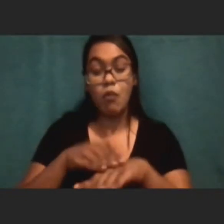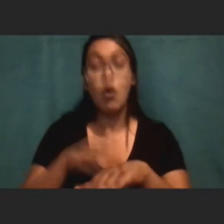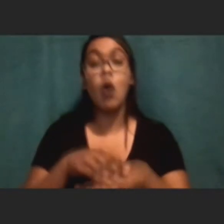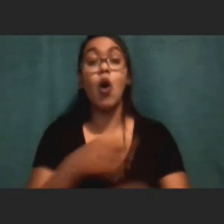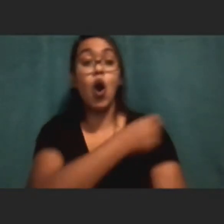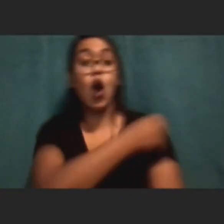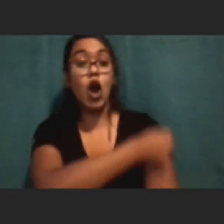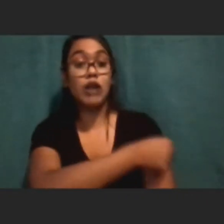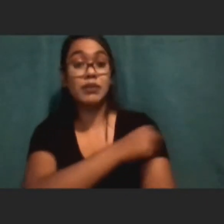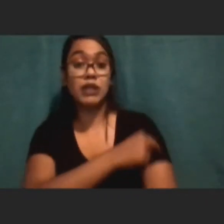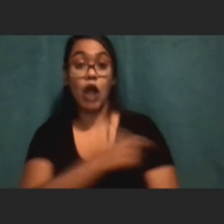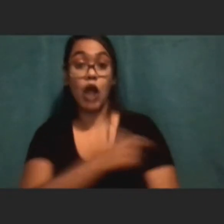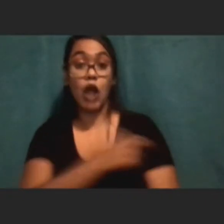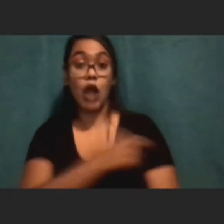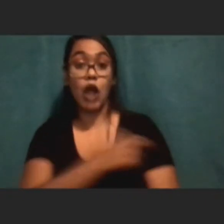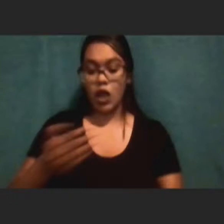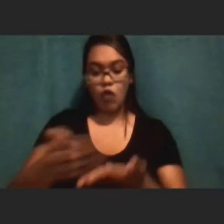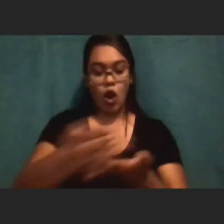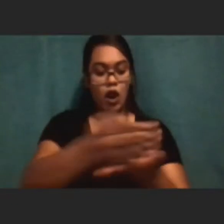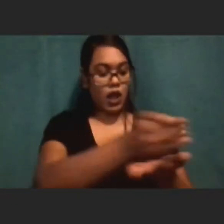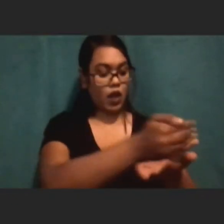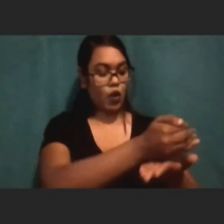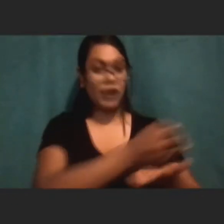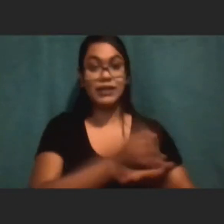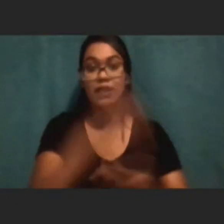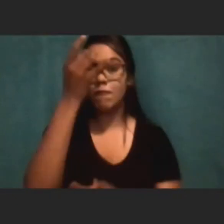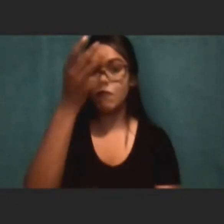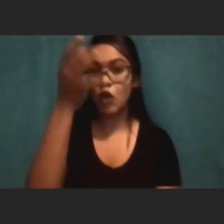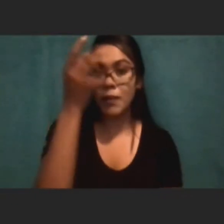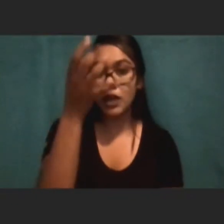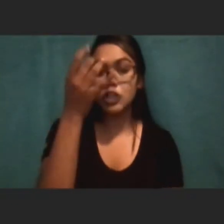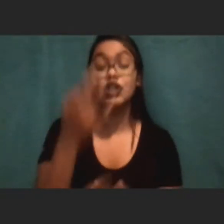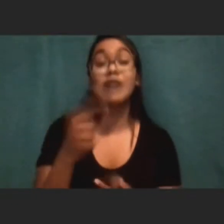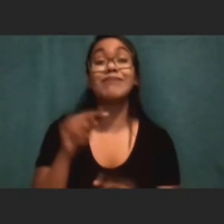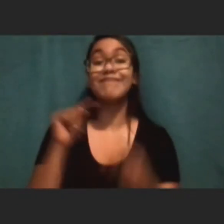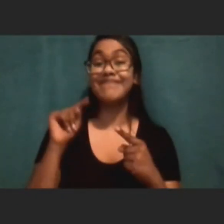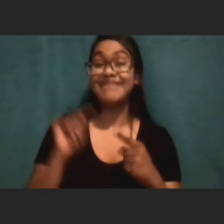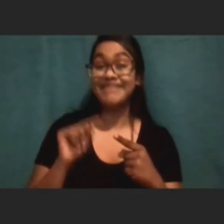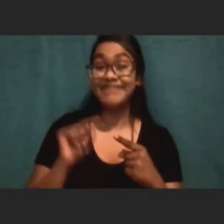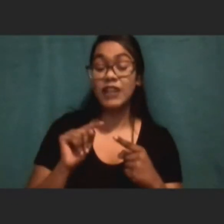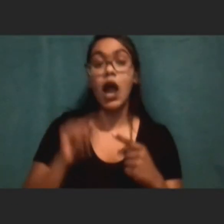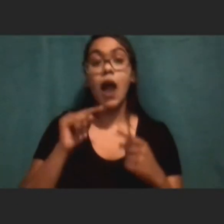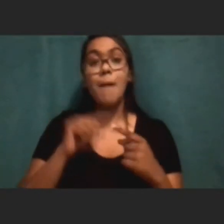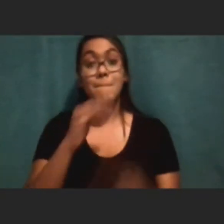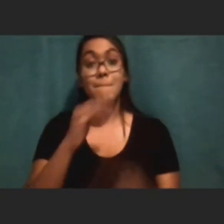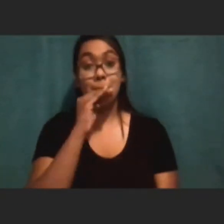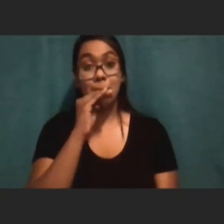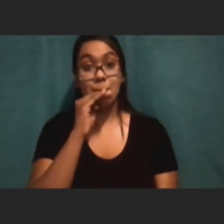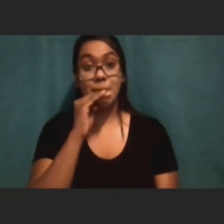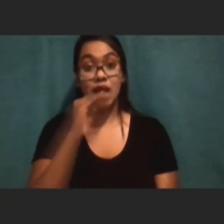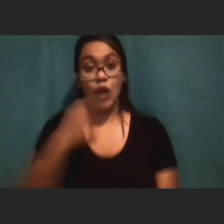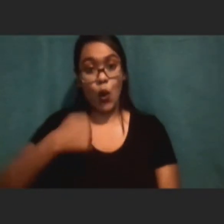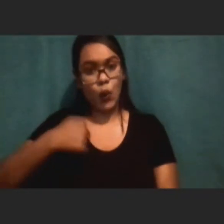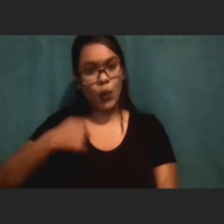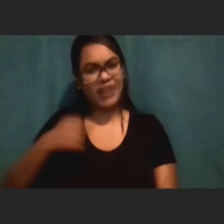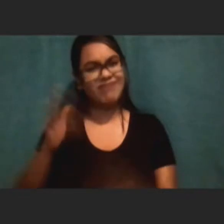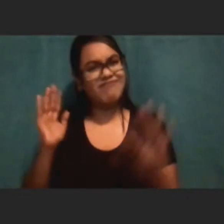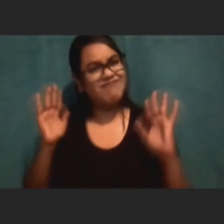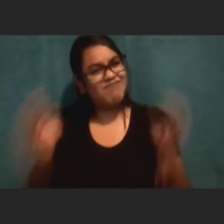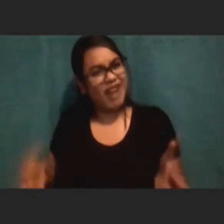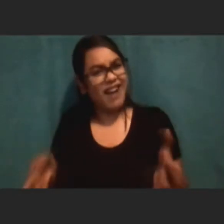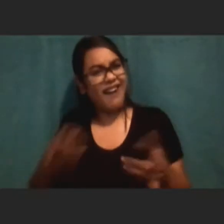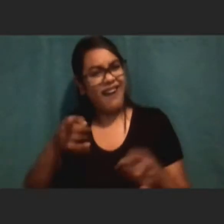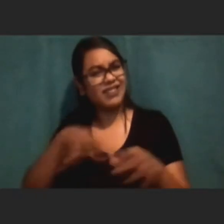collect information on all the COVID-19 admissions. However, we don't do genomic typing on every patient